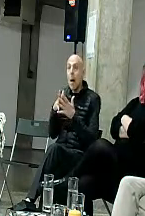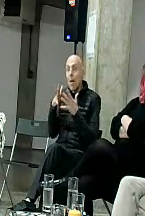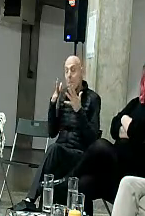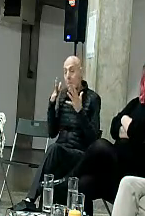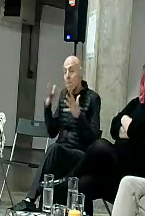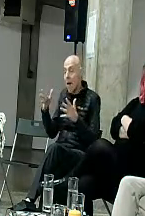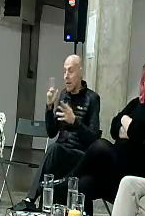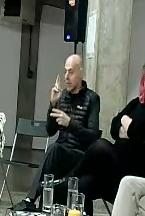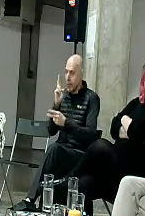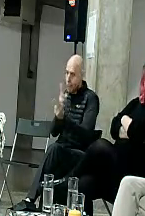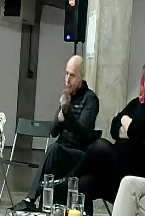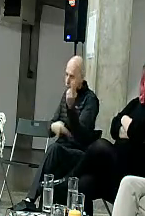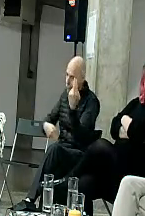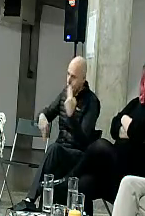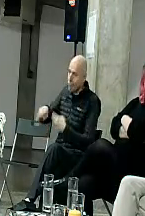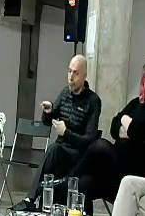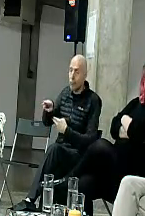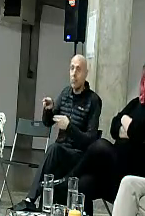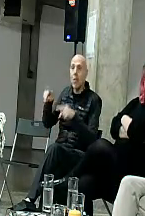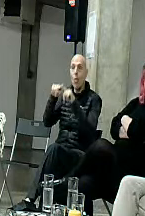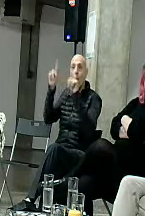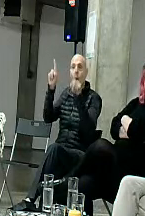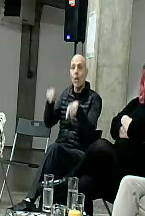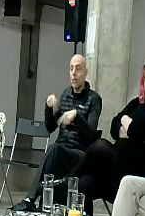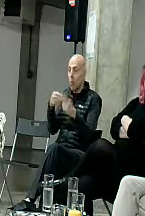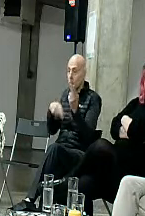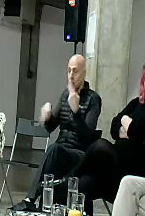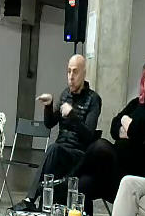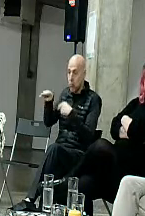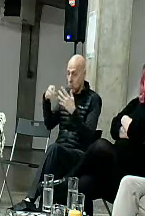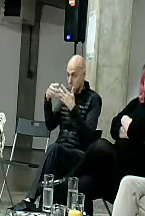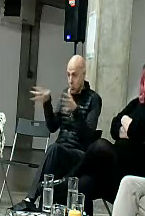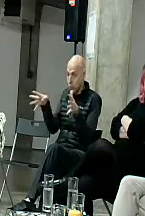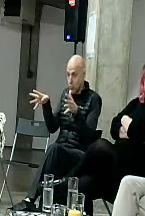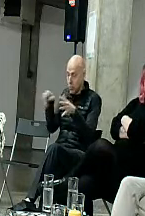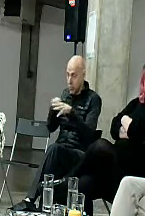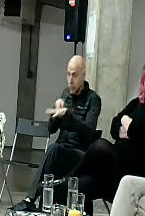karate kick and smashed the front window and jumped through it.